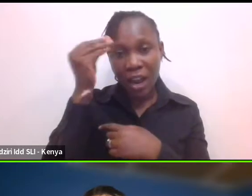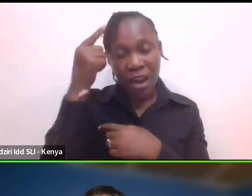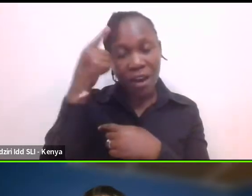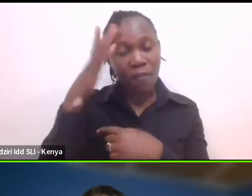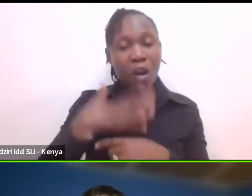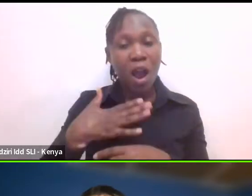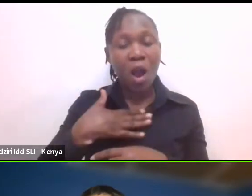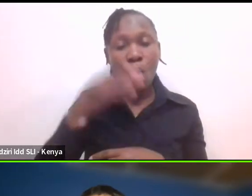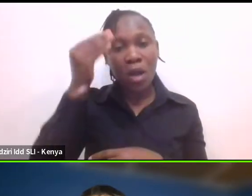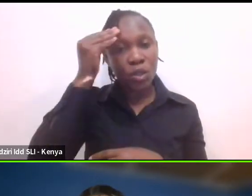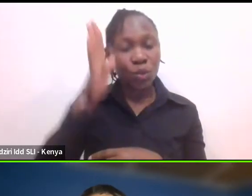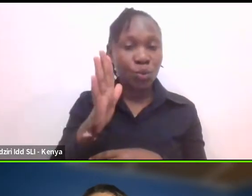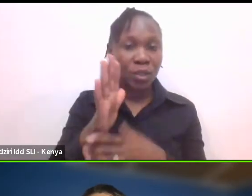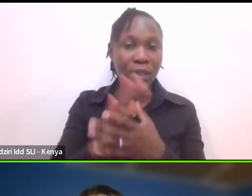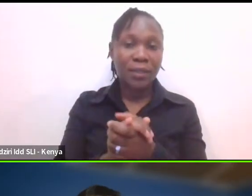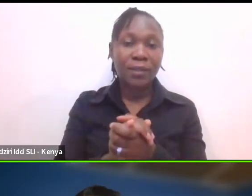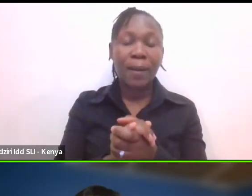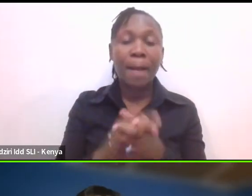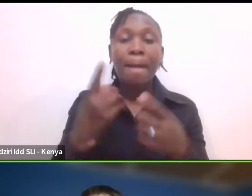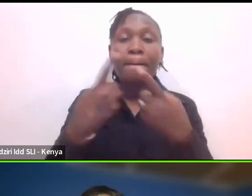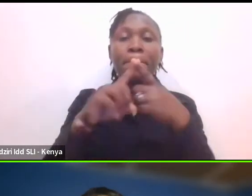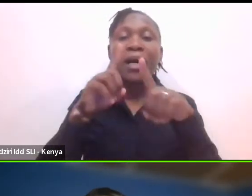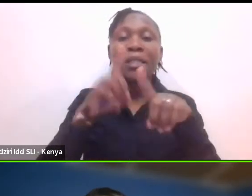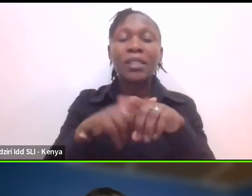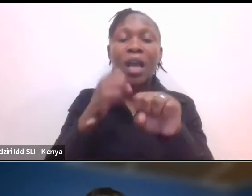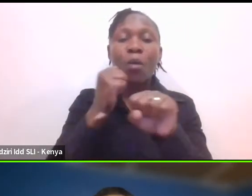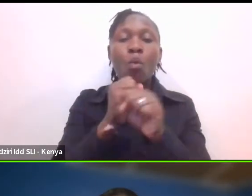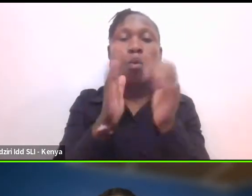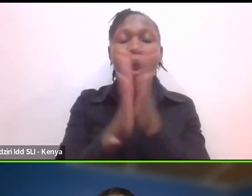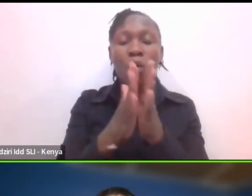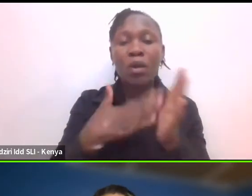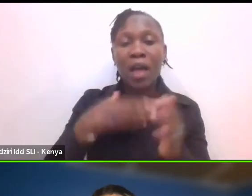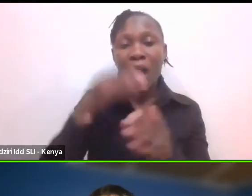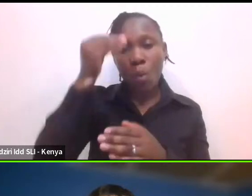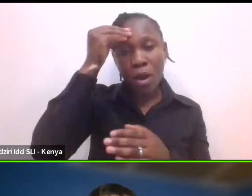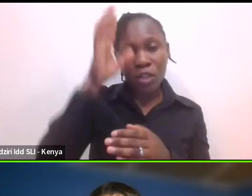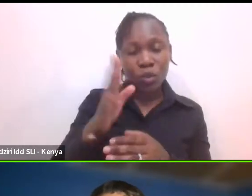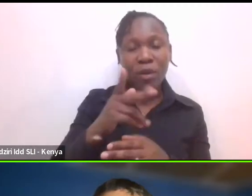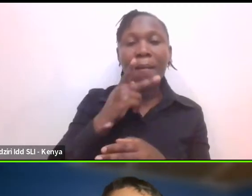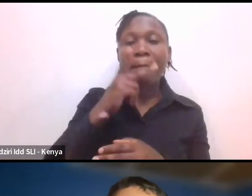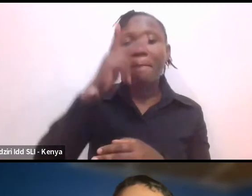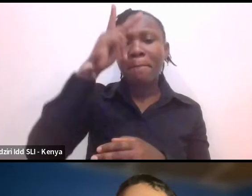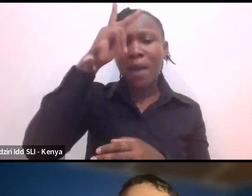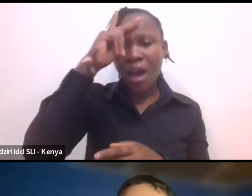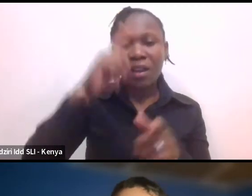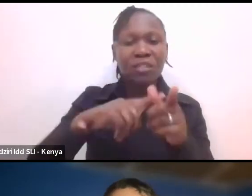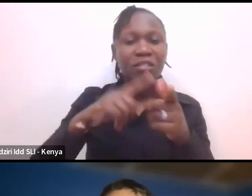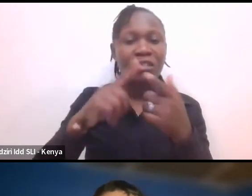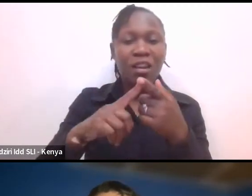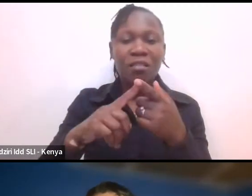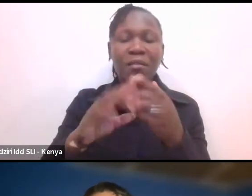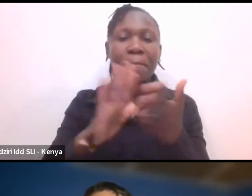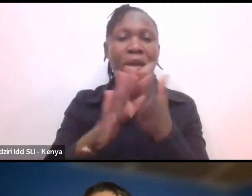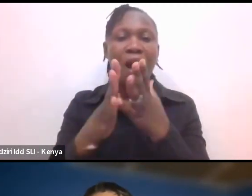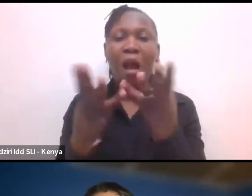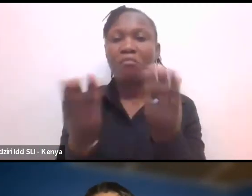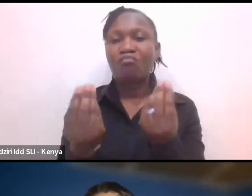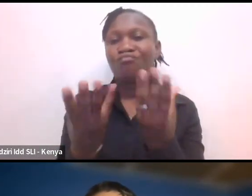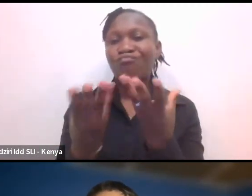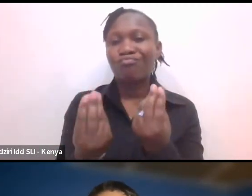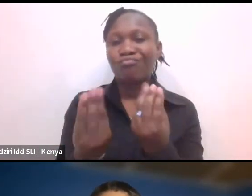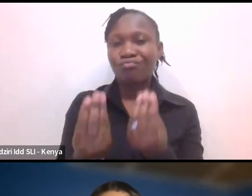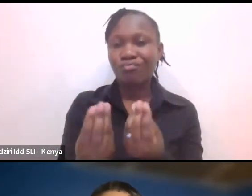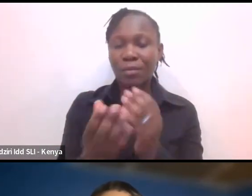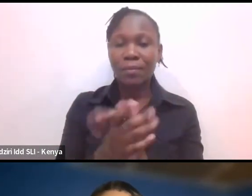it on by yourself. But when we collaborate with our students and parents, it's a lot easier. Yeah, I think that's absolutely right. And